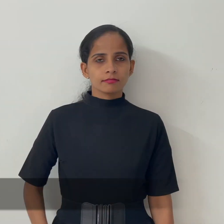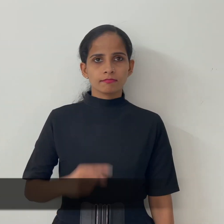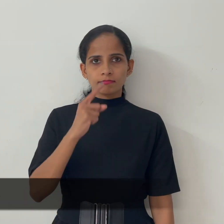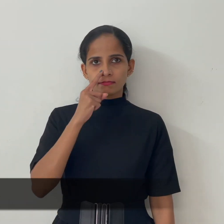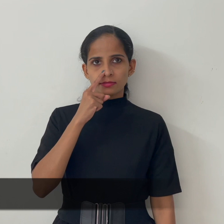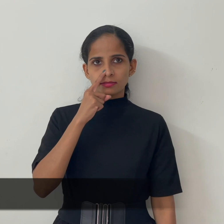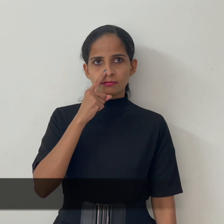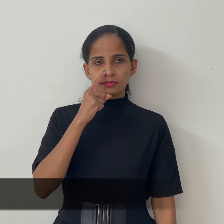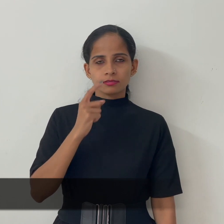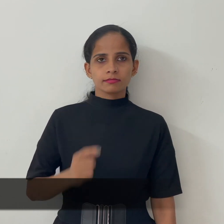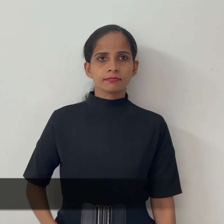Woman.